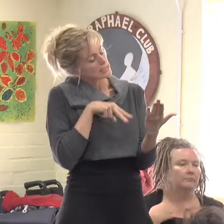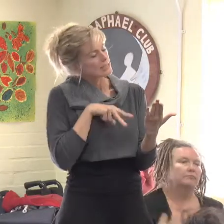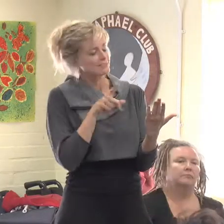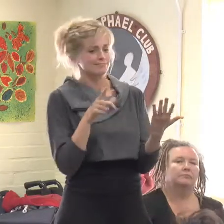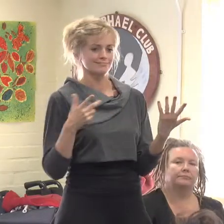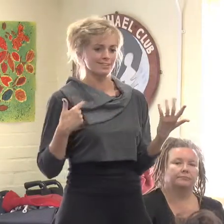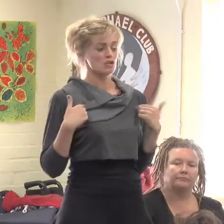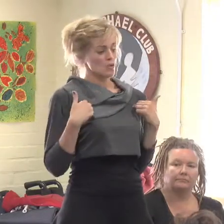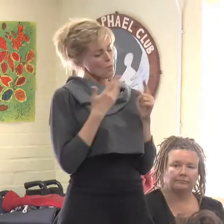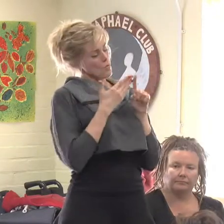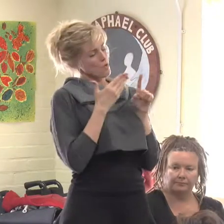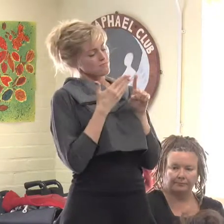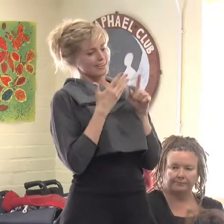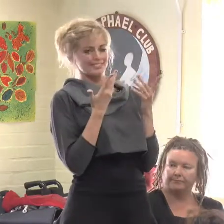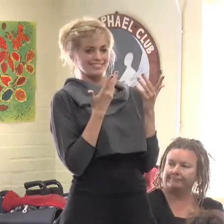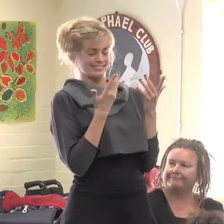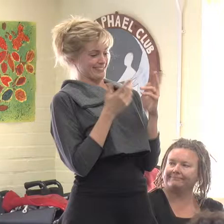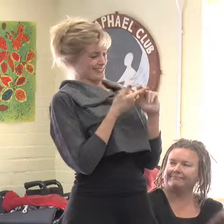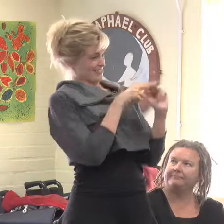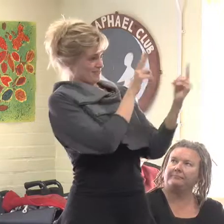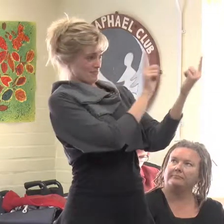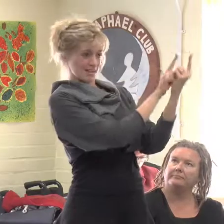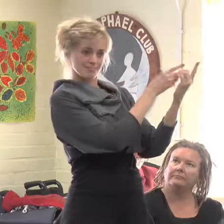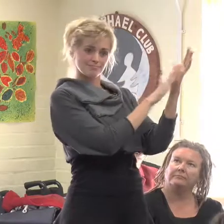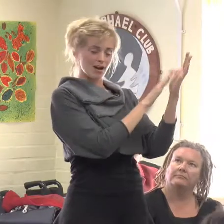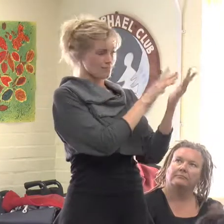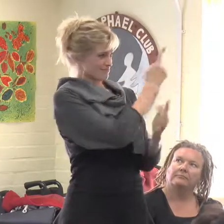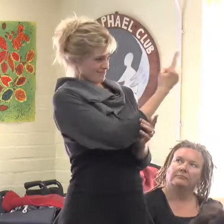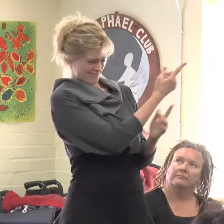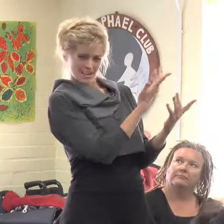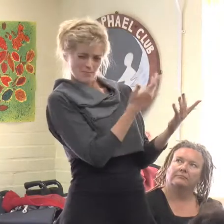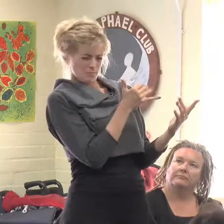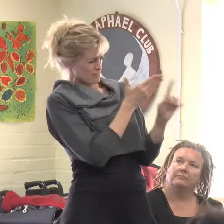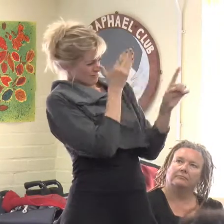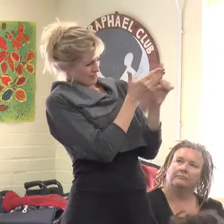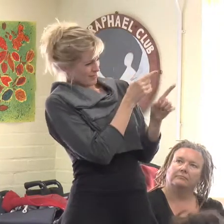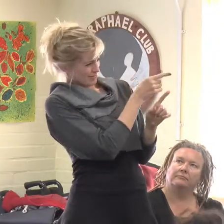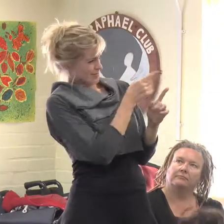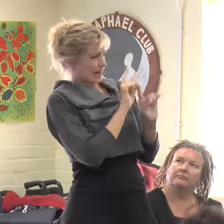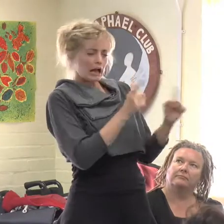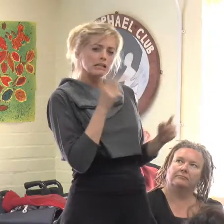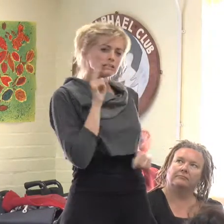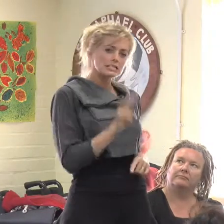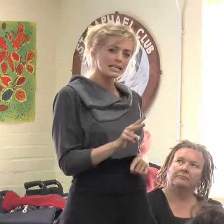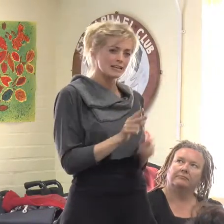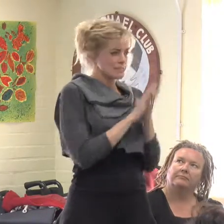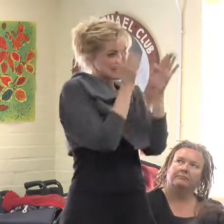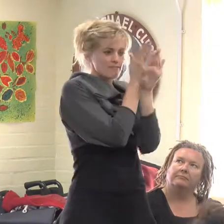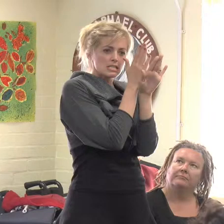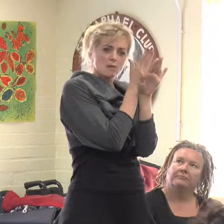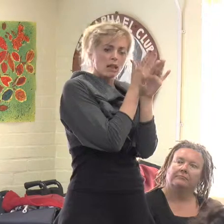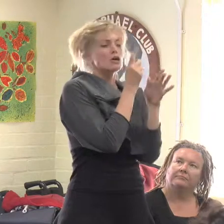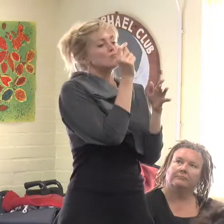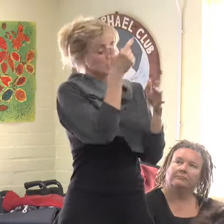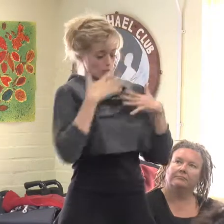invisible disabilities. If you met my mother, you might not notice that she can't see you if she looks at you. But also the issue